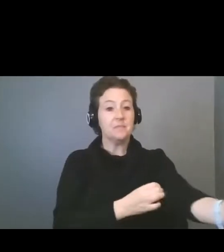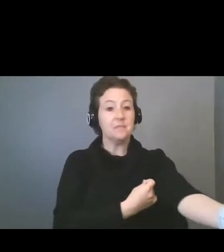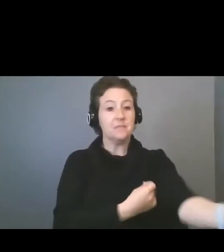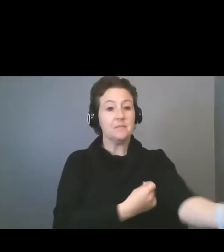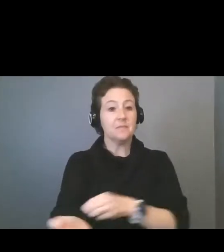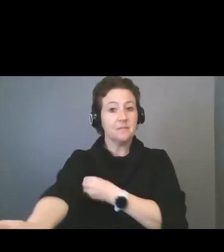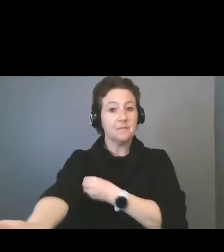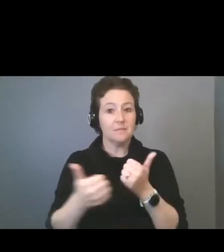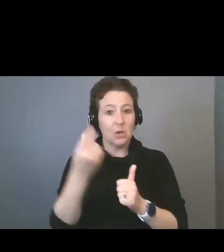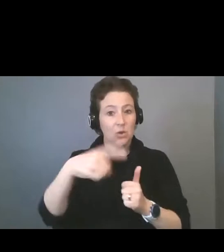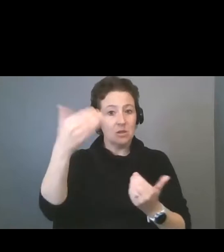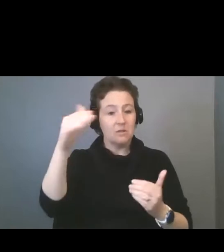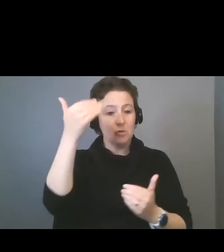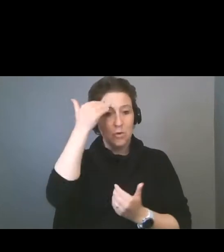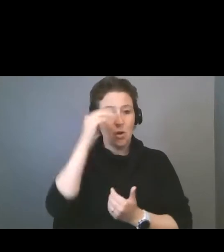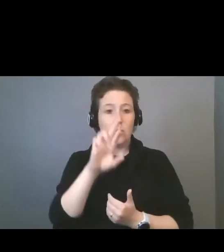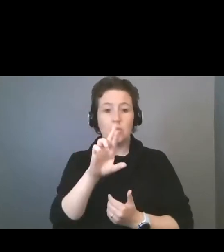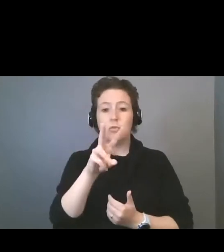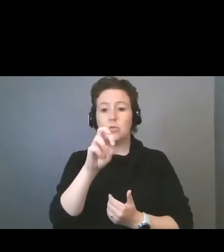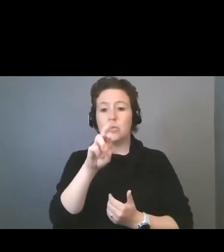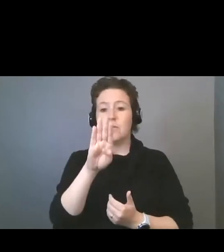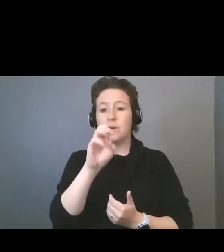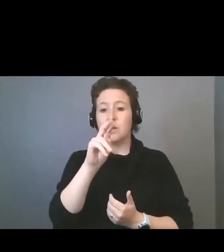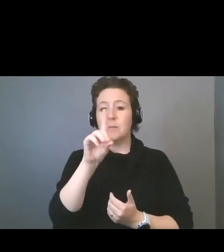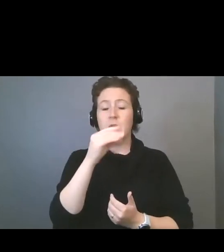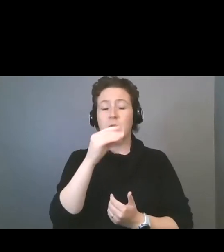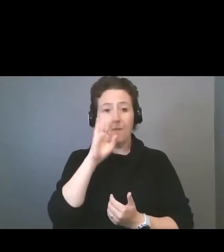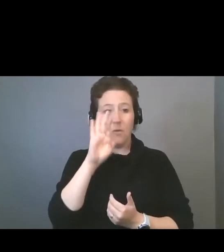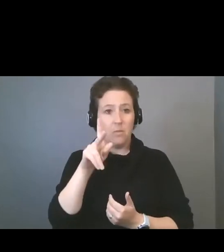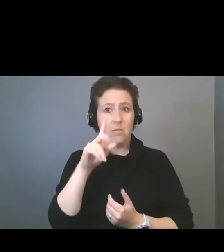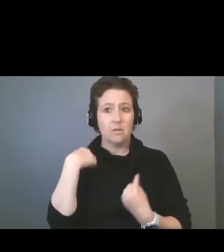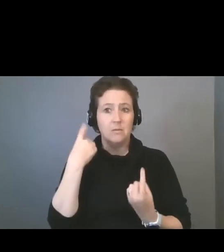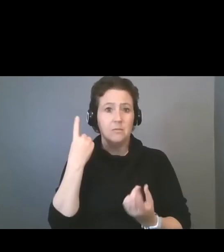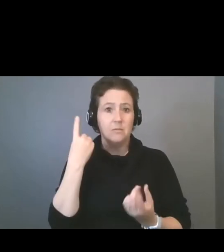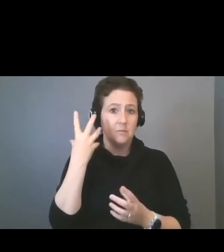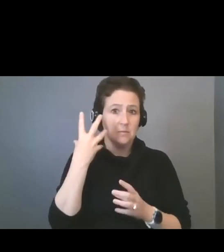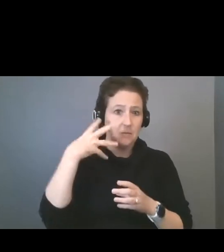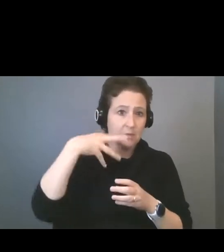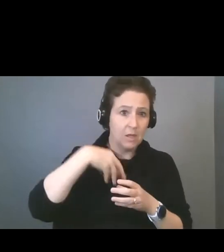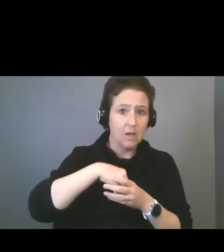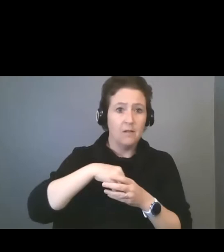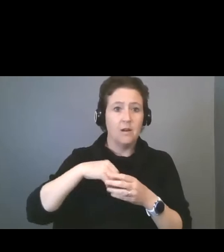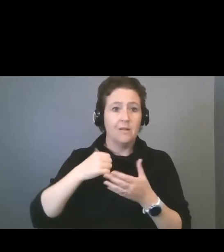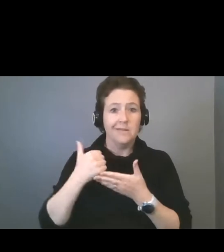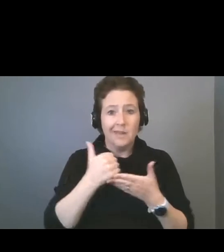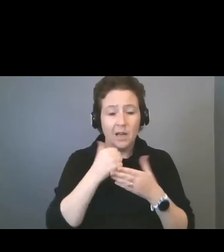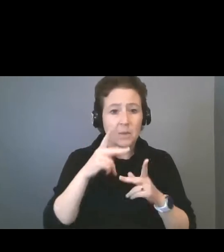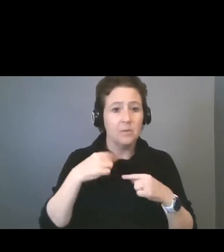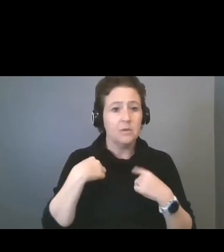As most of you know, Riverbend Foodbank has been deeply involved in the COVID-19 response since the onset of the